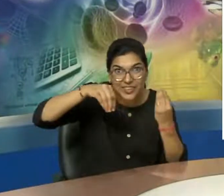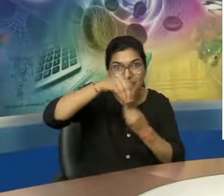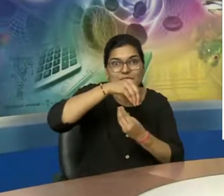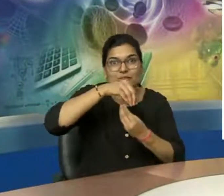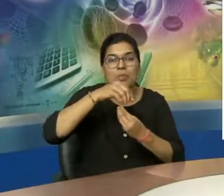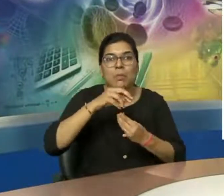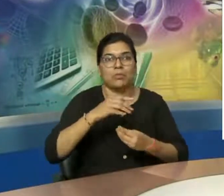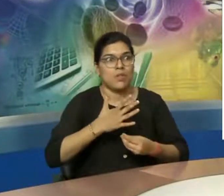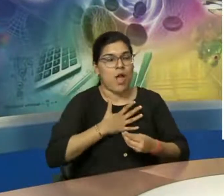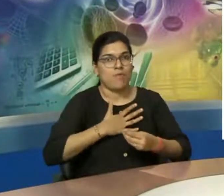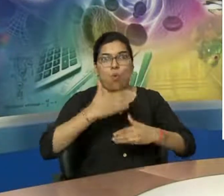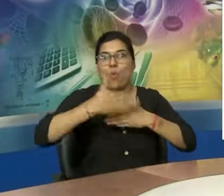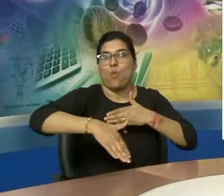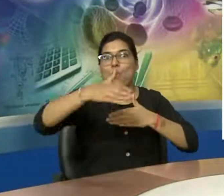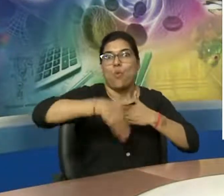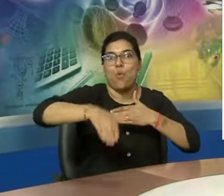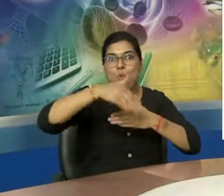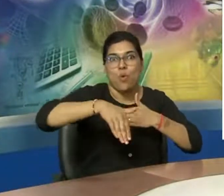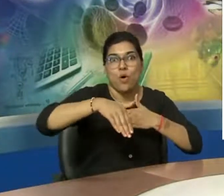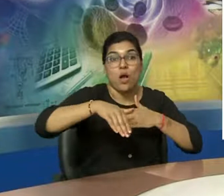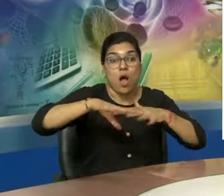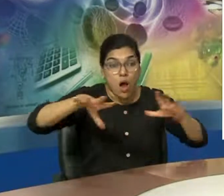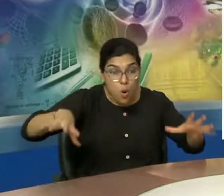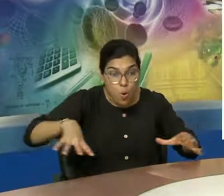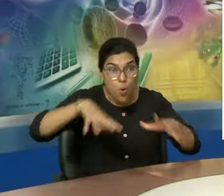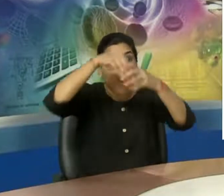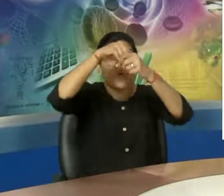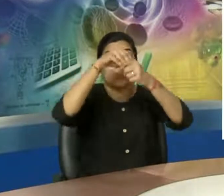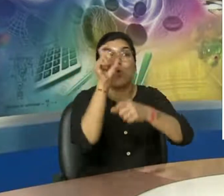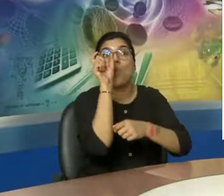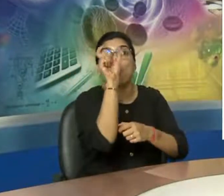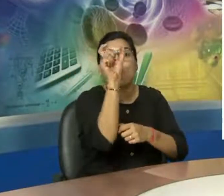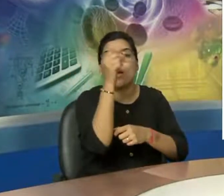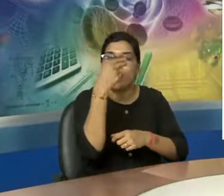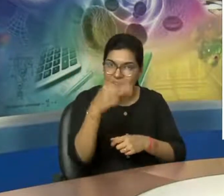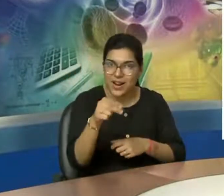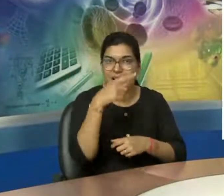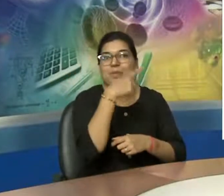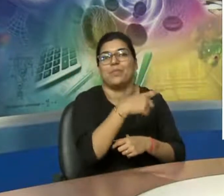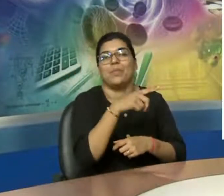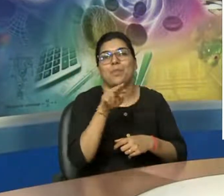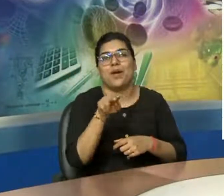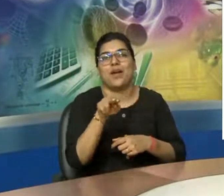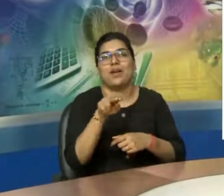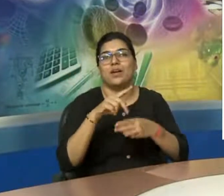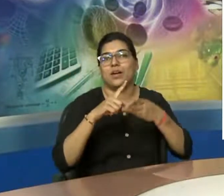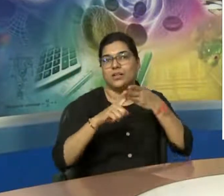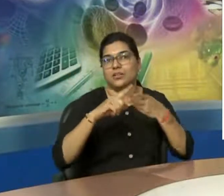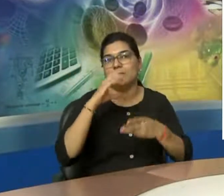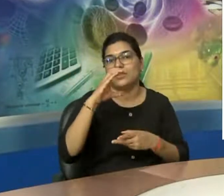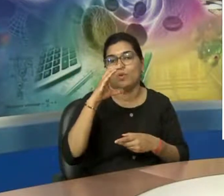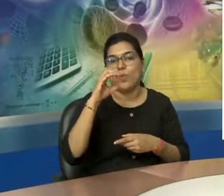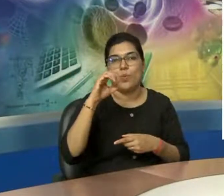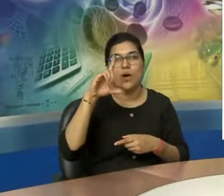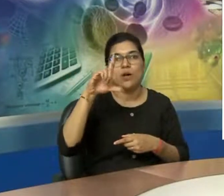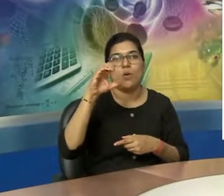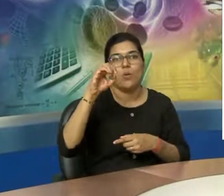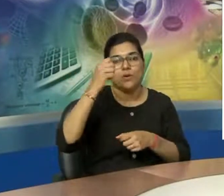the interrelated relationship of the biotic and the abiotic factors in